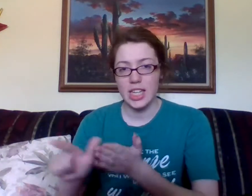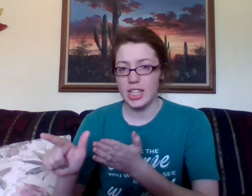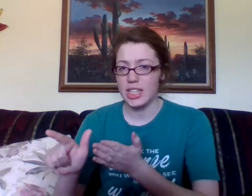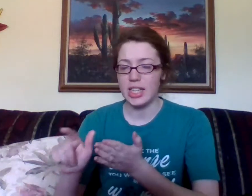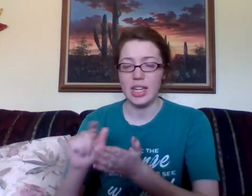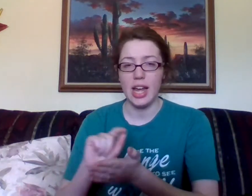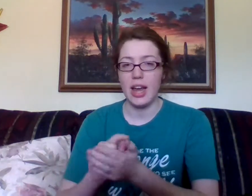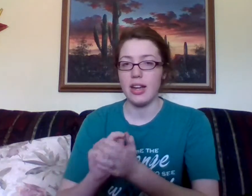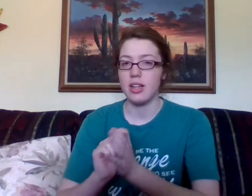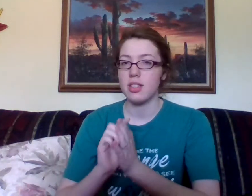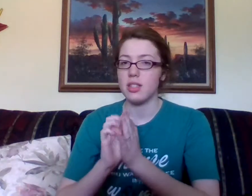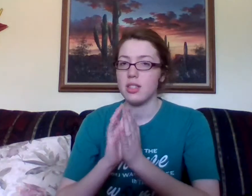killing and